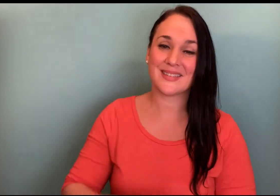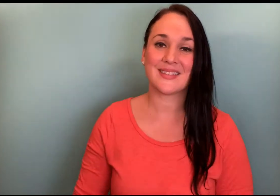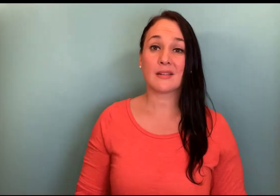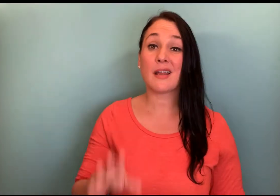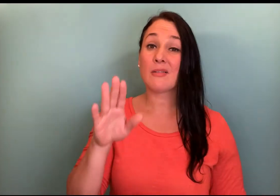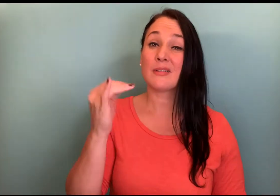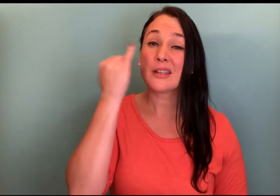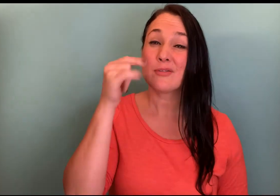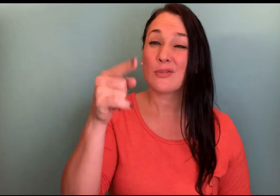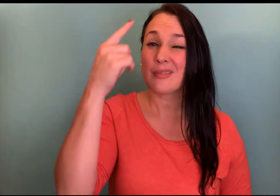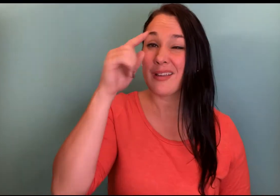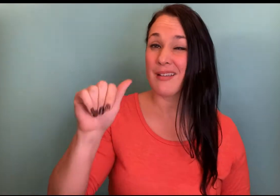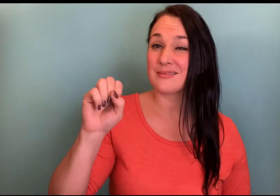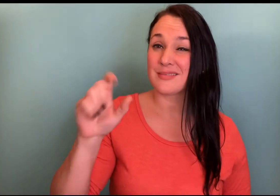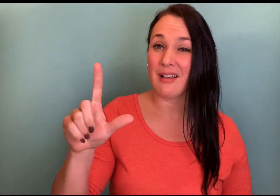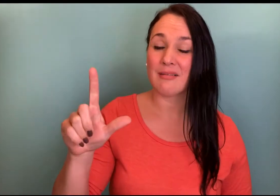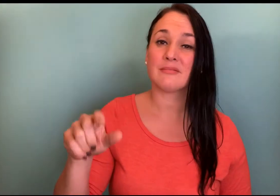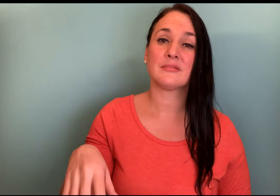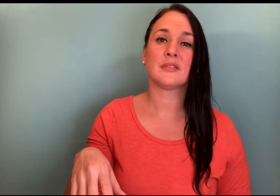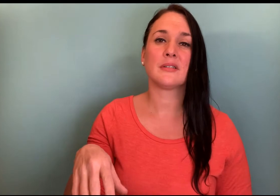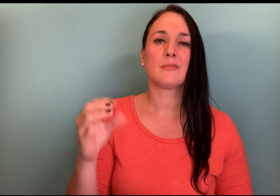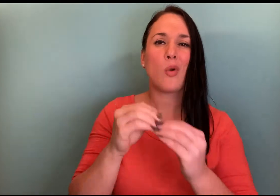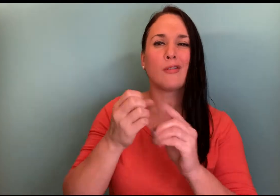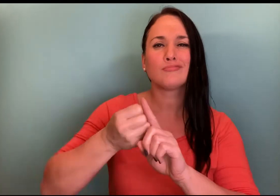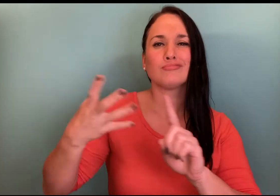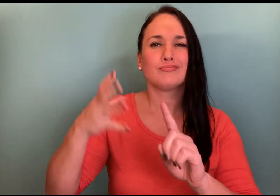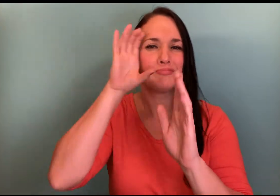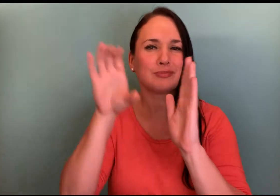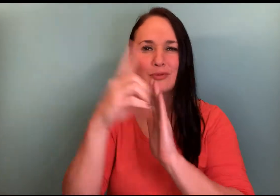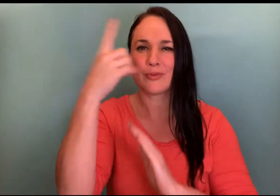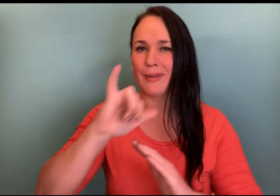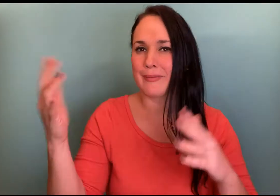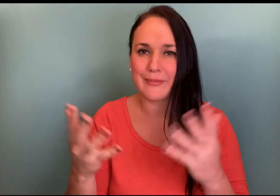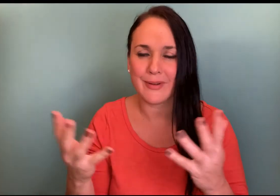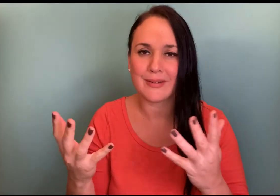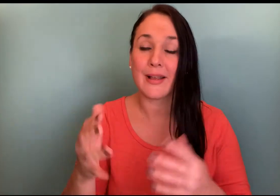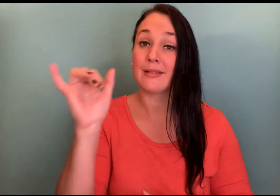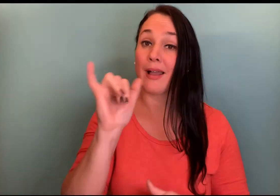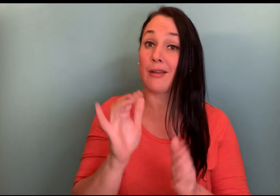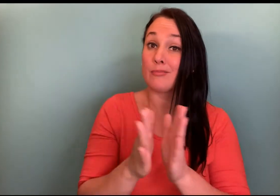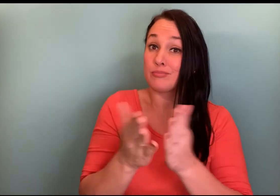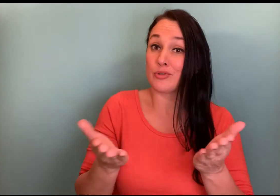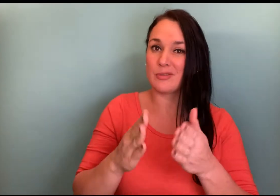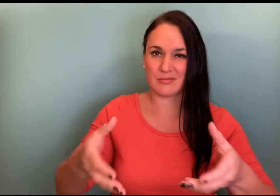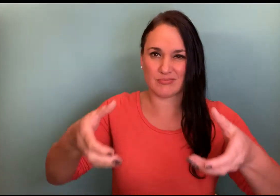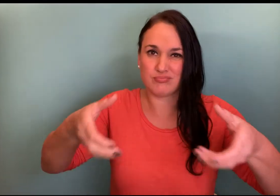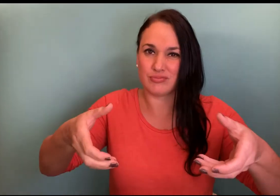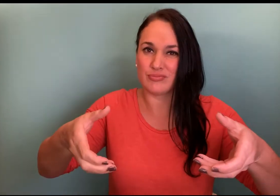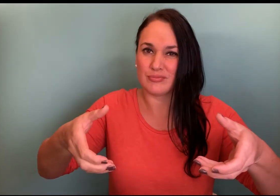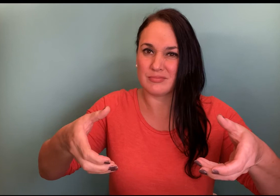Now, if you think in more of ASL, you would expand and elaborate what it would look like. Like a book is this thick,